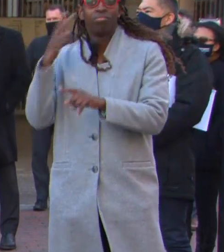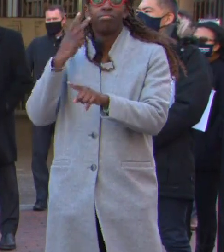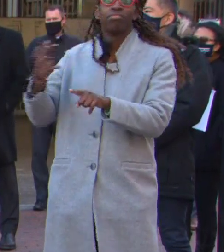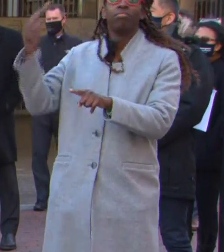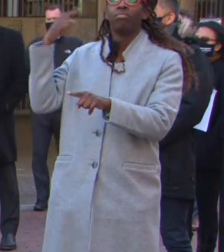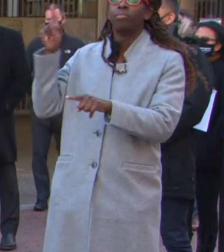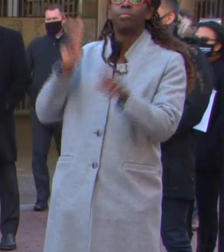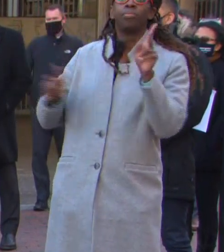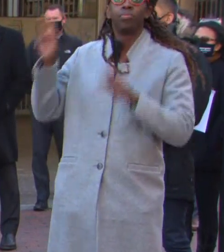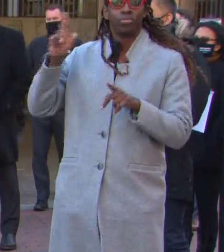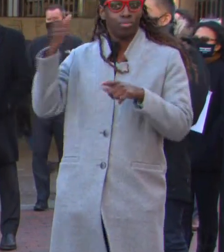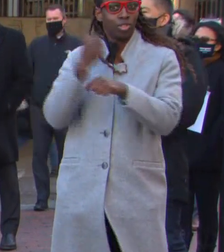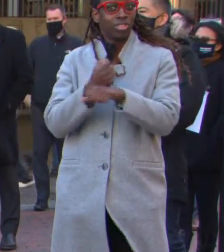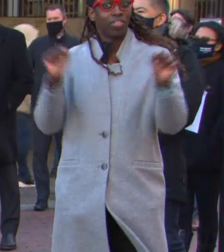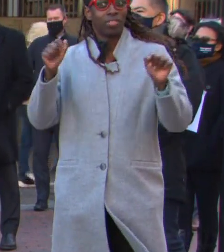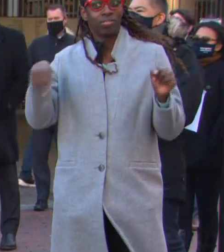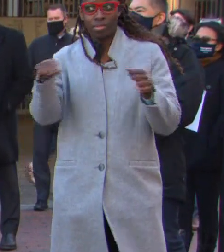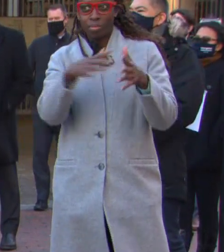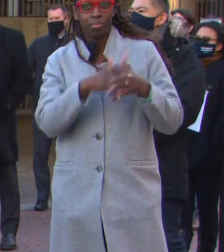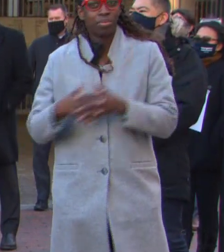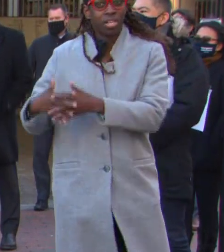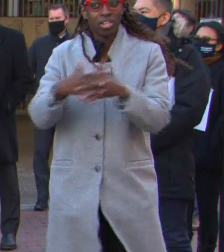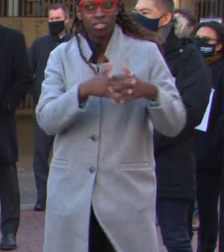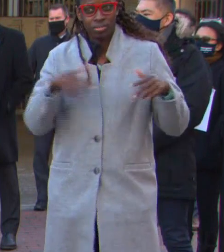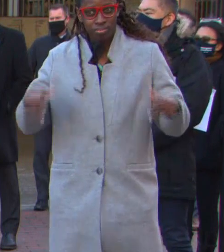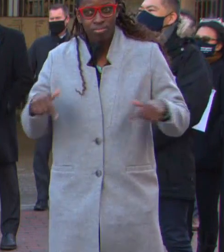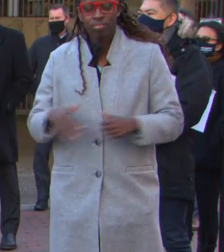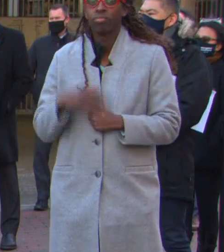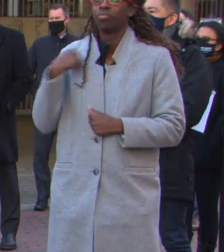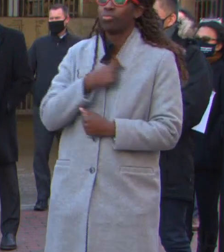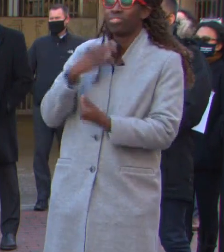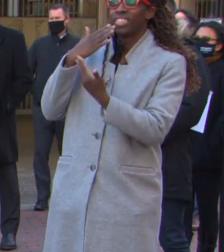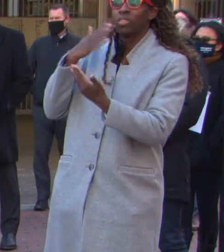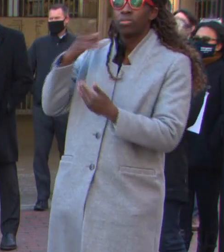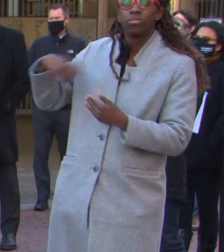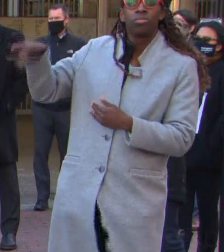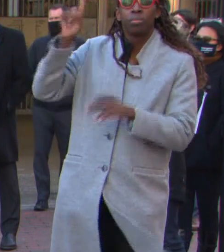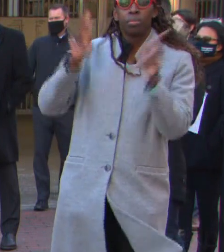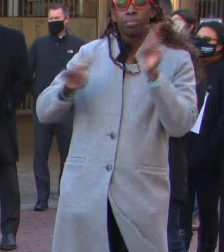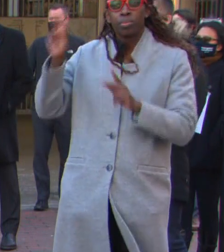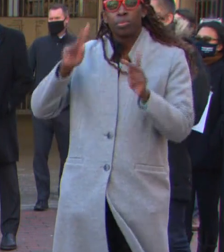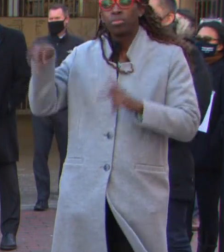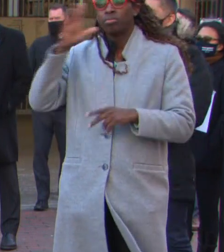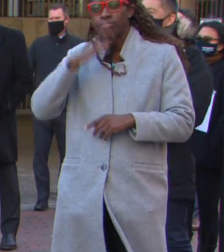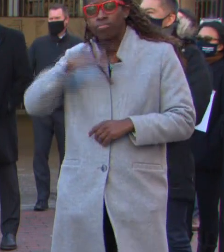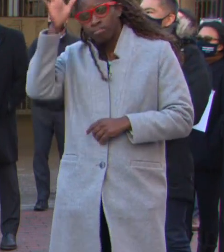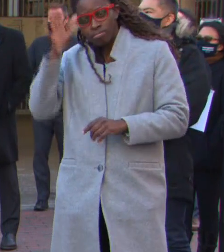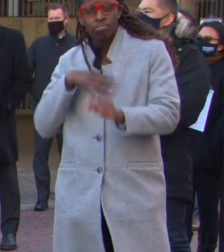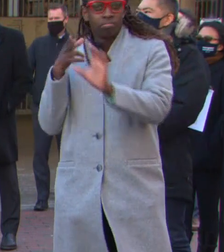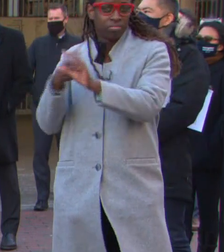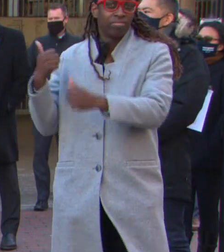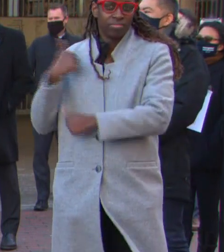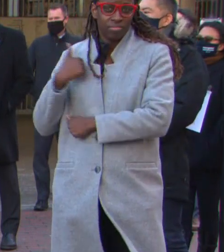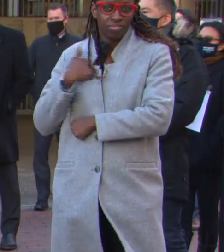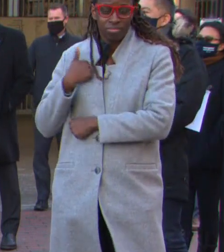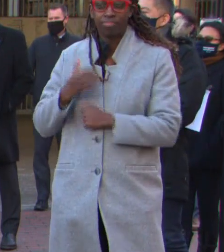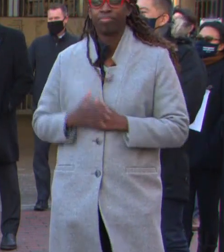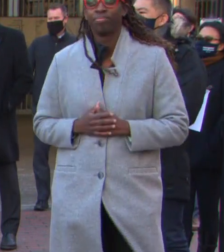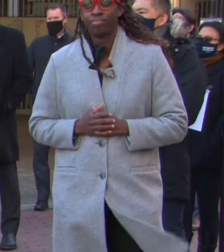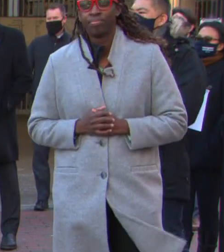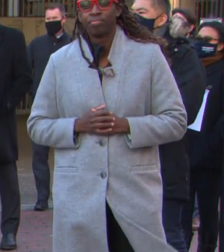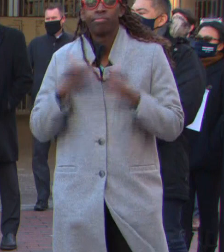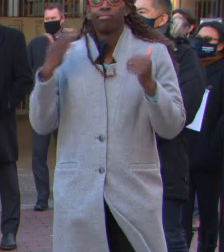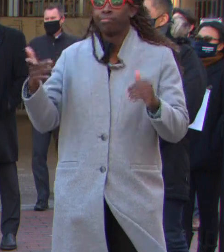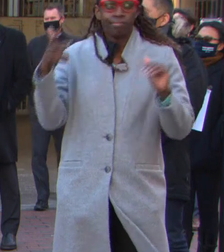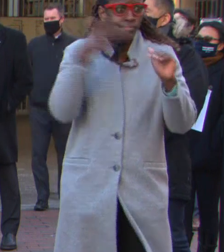our gratitude, not a reduction in the service that they rely on every day. These cuts would hurt our public health